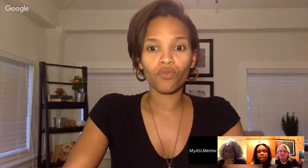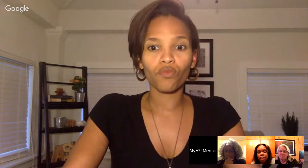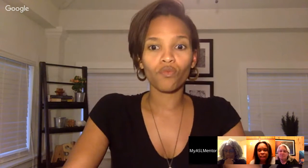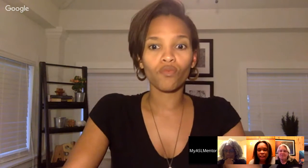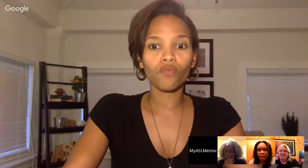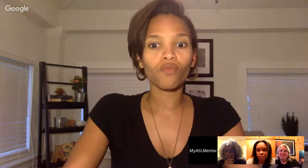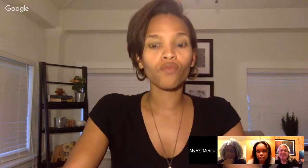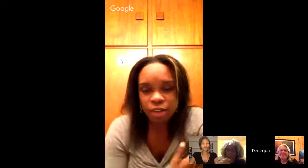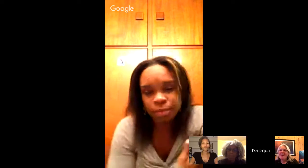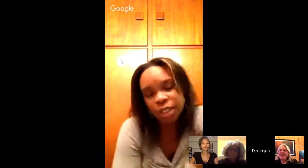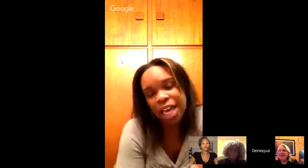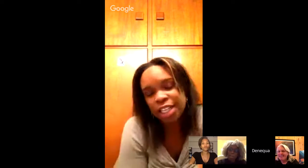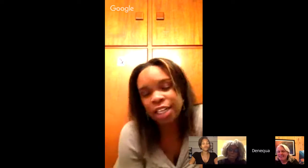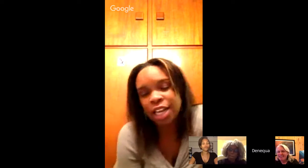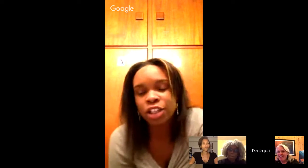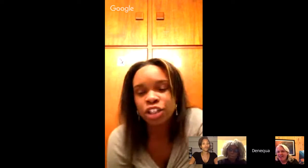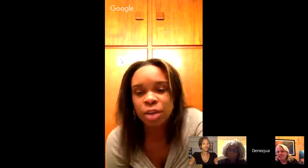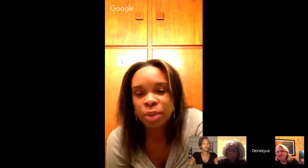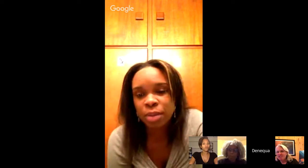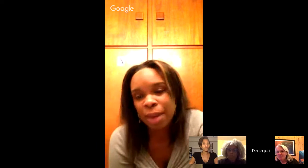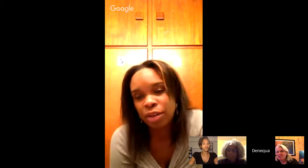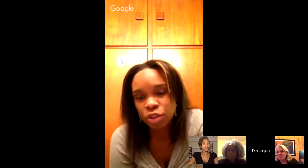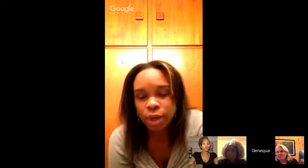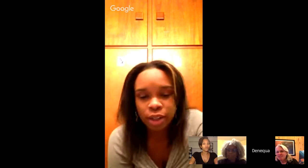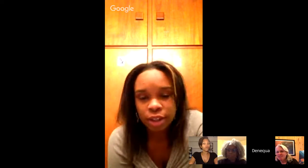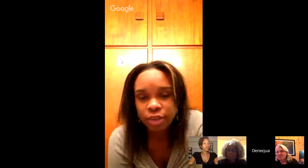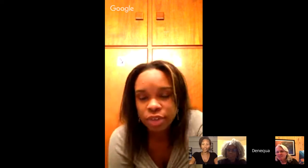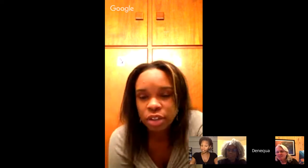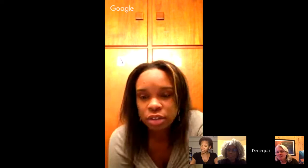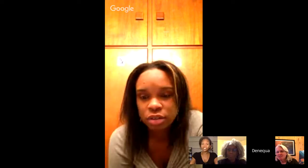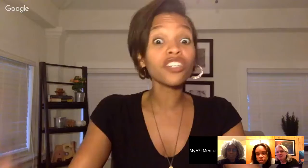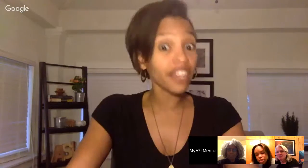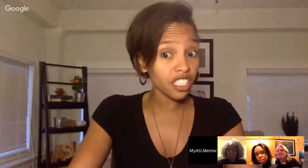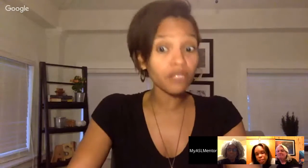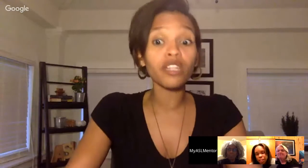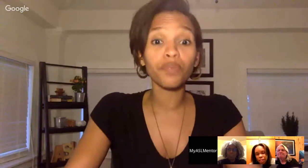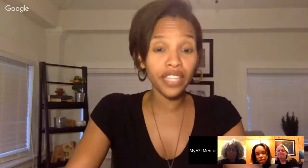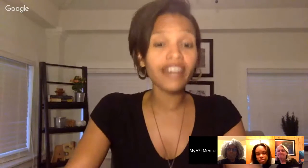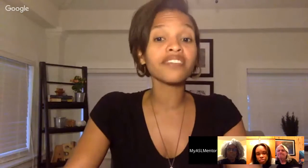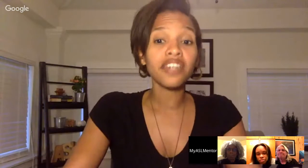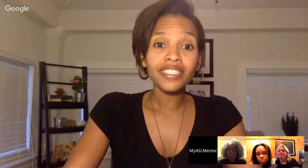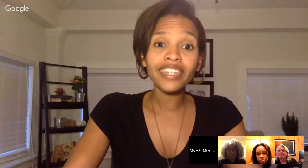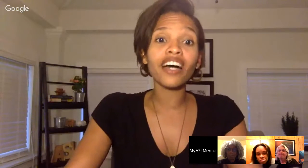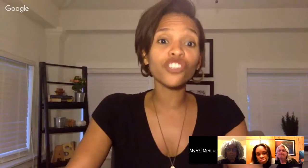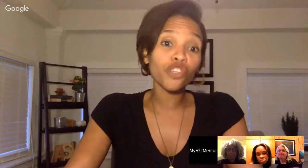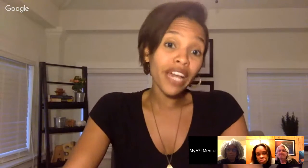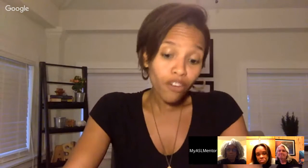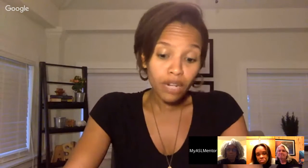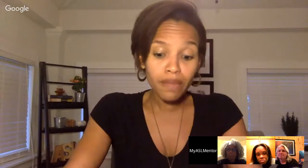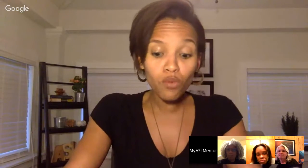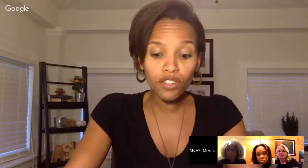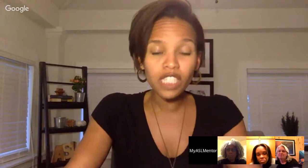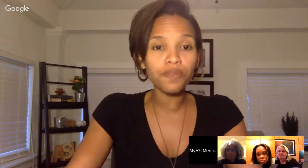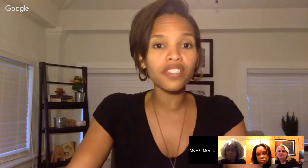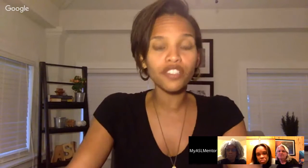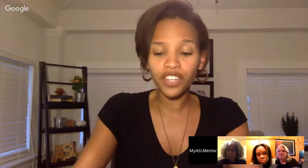Didn't have a lot of technology up in the mountains where I lived. Great, that's good. That's a good way to put that. Technology. You might even want to be more